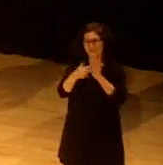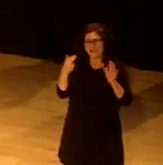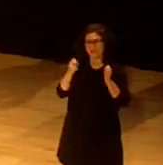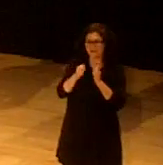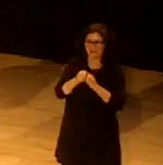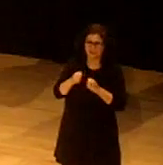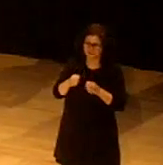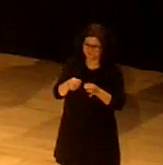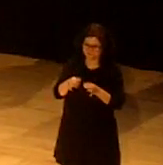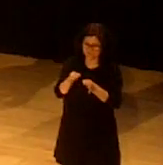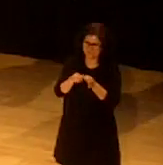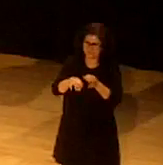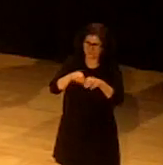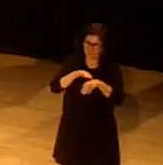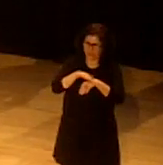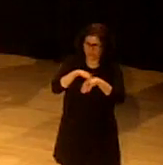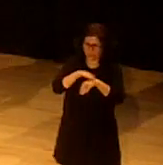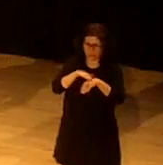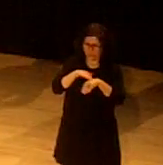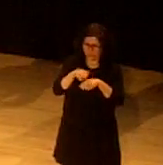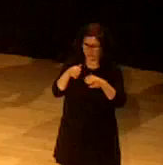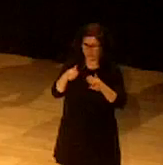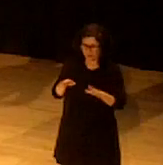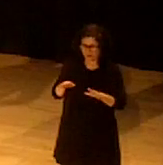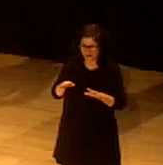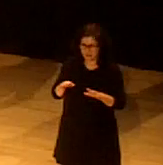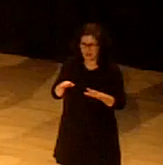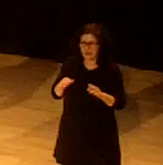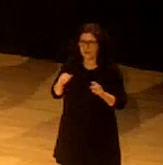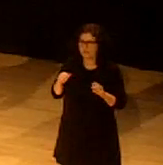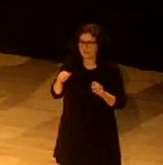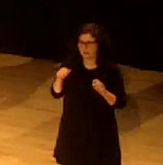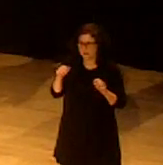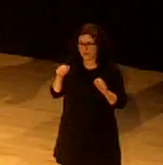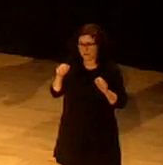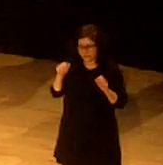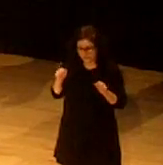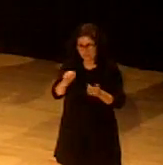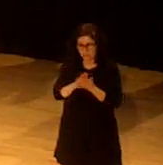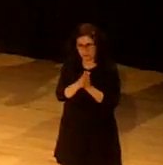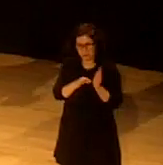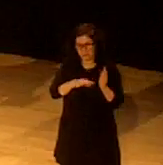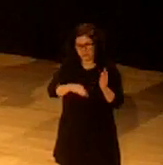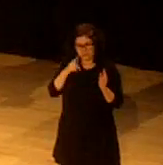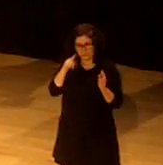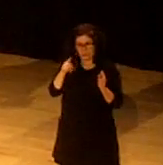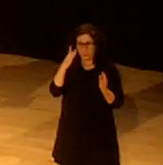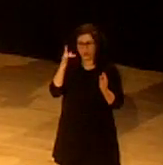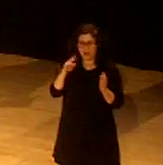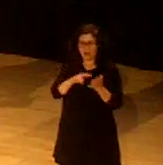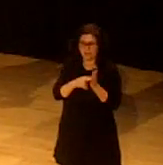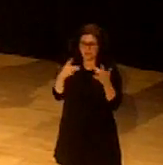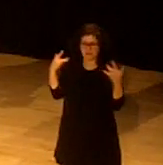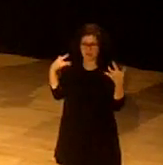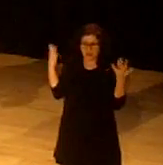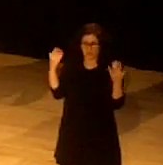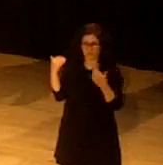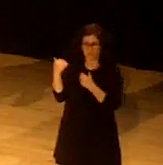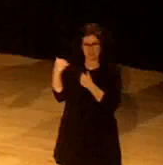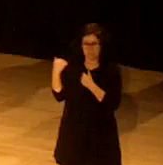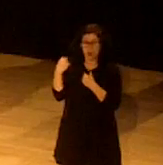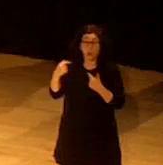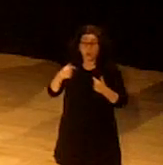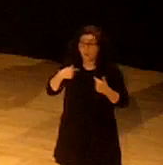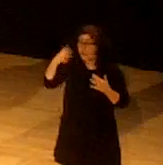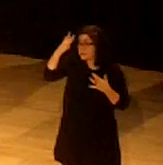context somehow very often becomes beneficial to the person who's diagnosed, because it allows them to negate responsibility. It allows